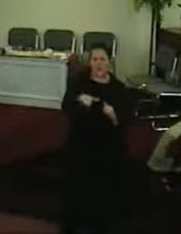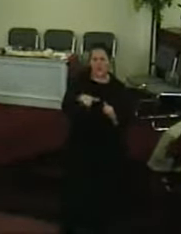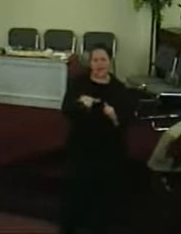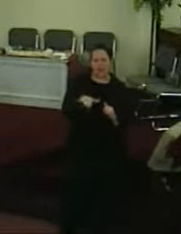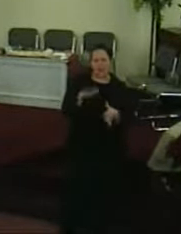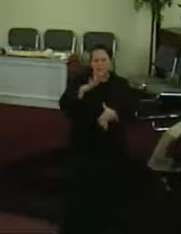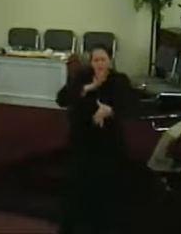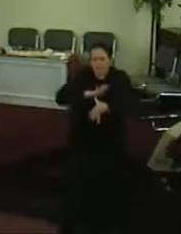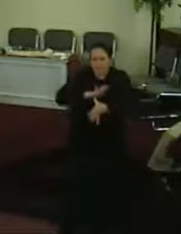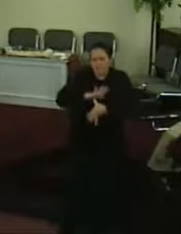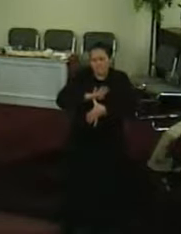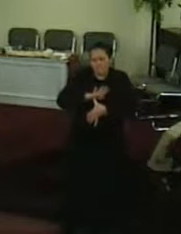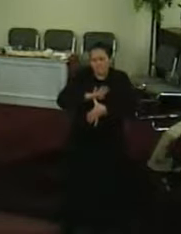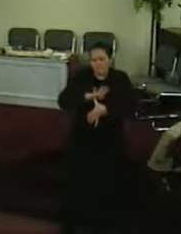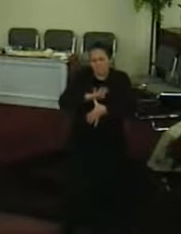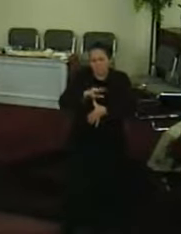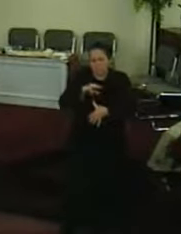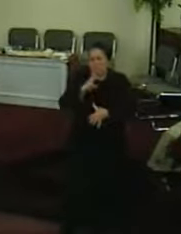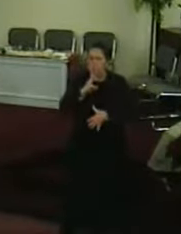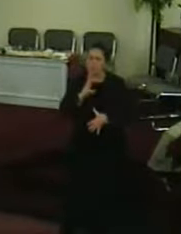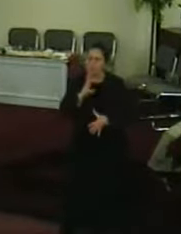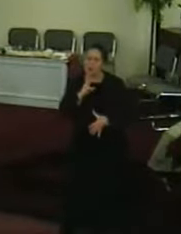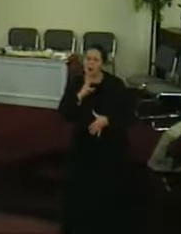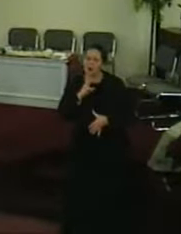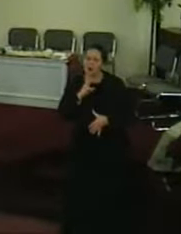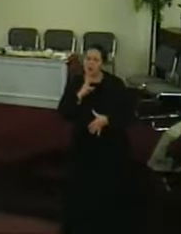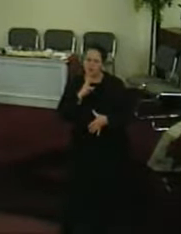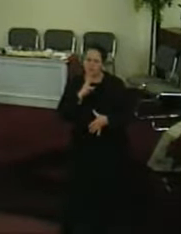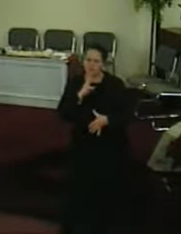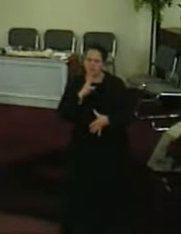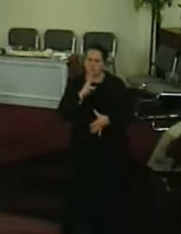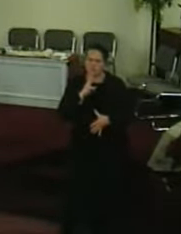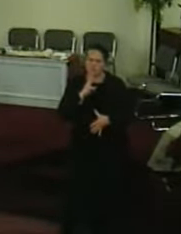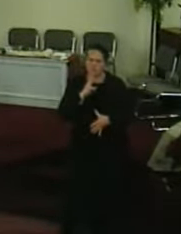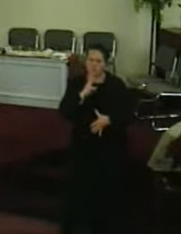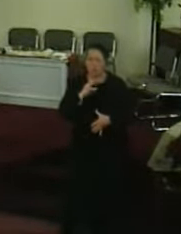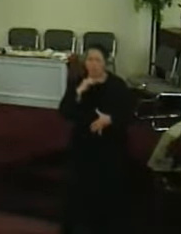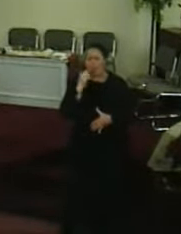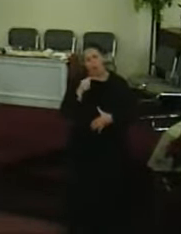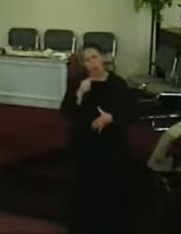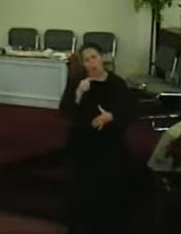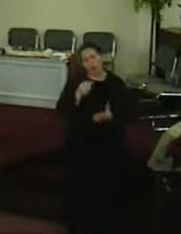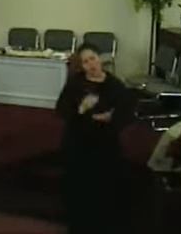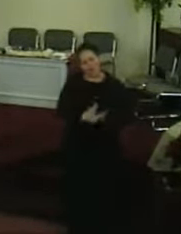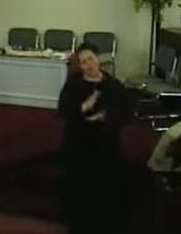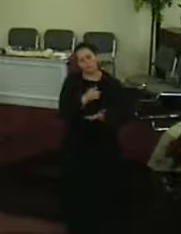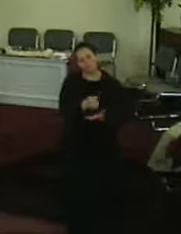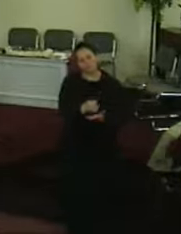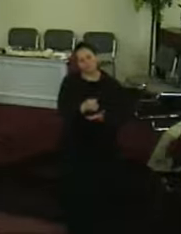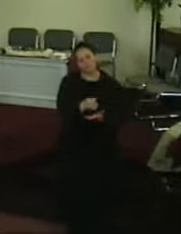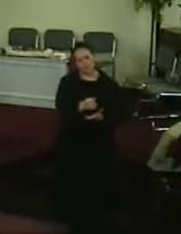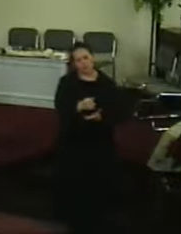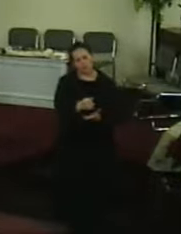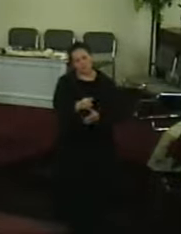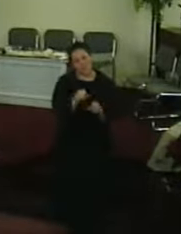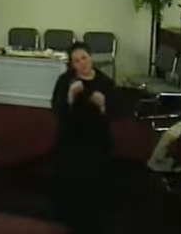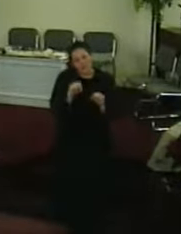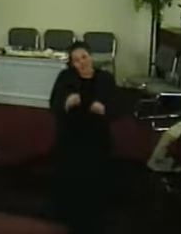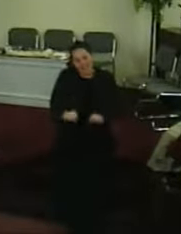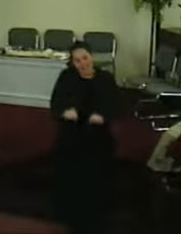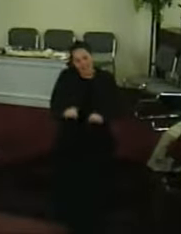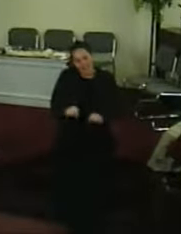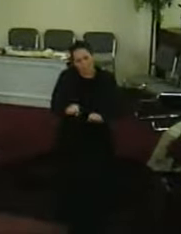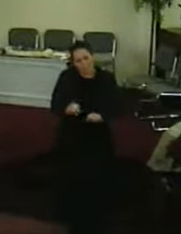When you took the first step, who was it that allowed you and caused you to be able to walk that step